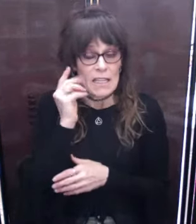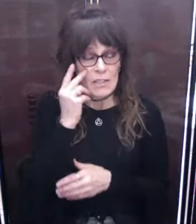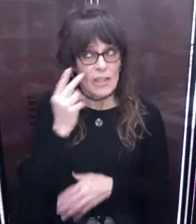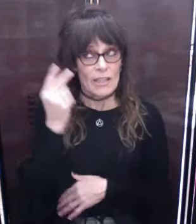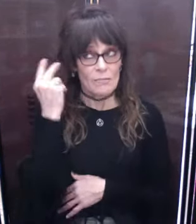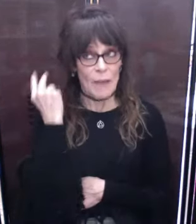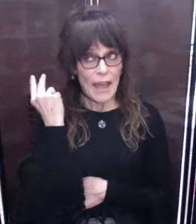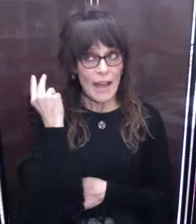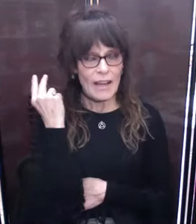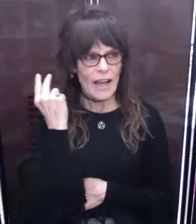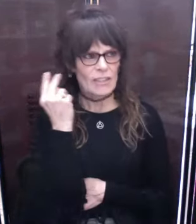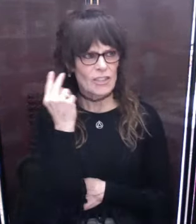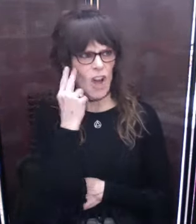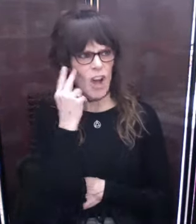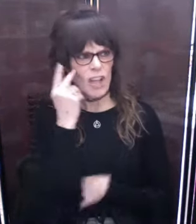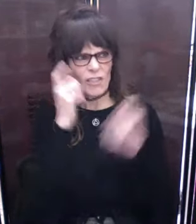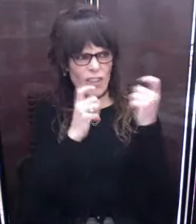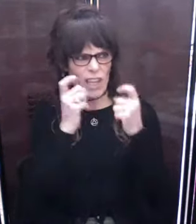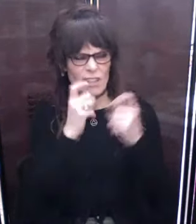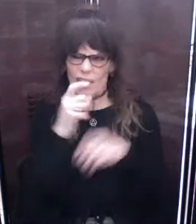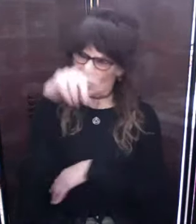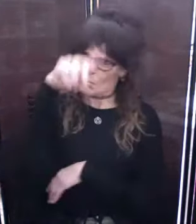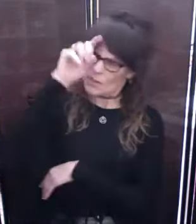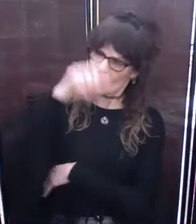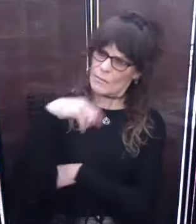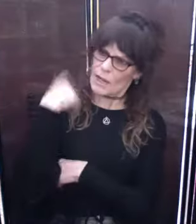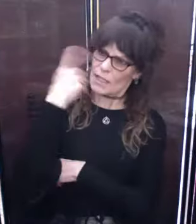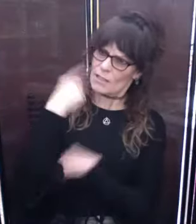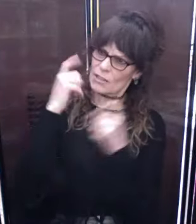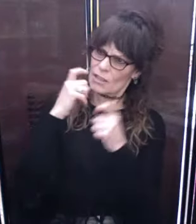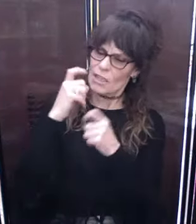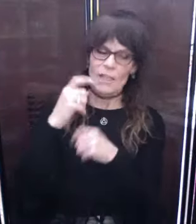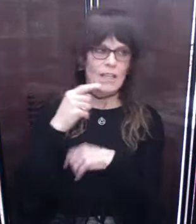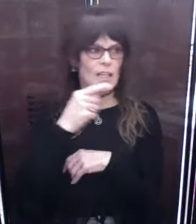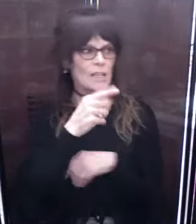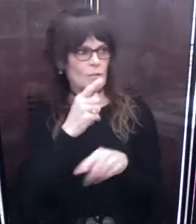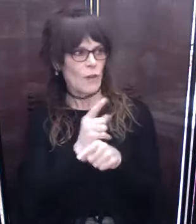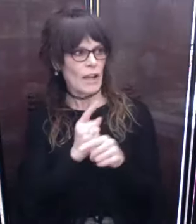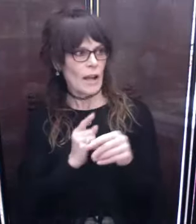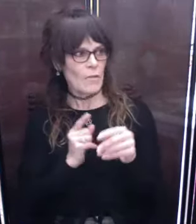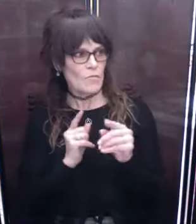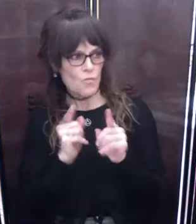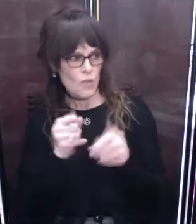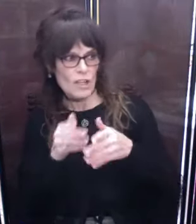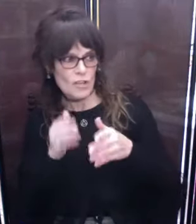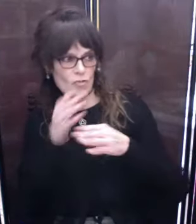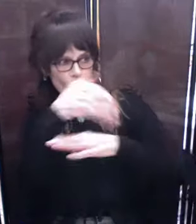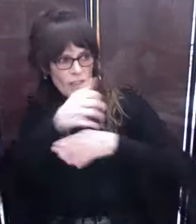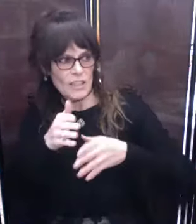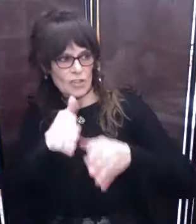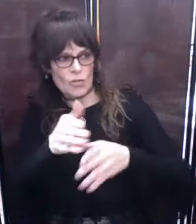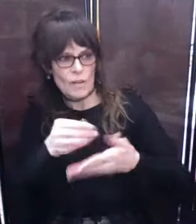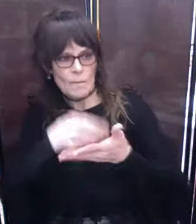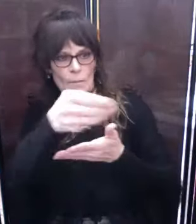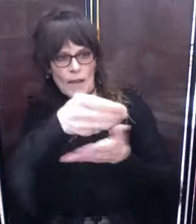on his face, and I remember being puzzled by it. But he was right. I went across the street and I got a pack of cigarettes, and I came out of that store, and I remember